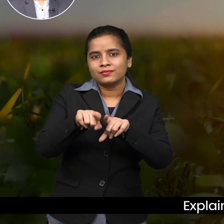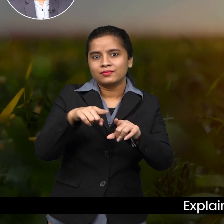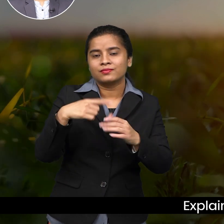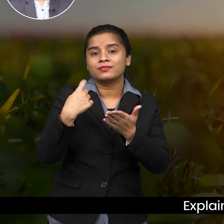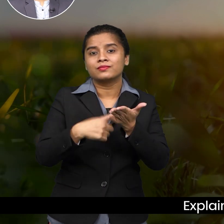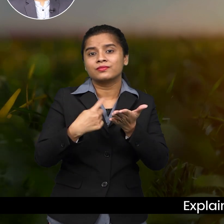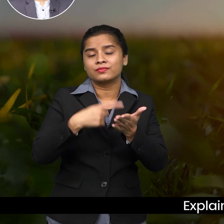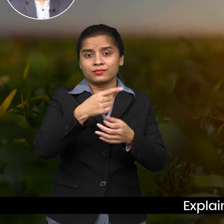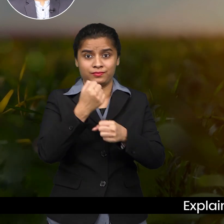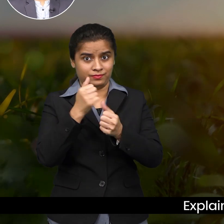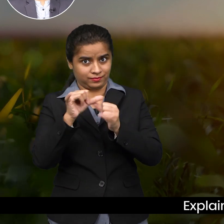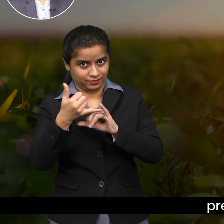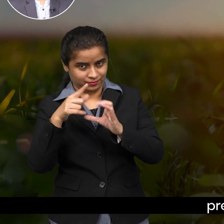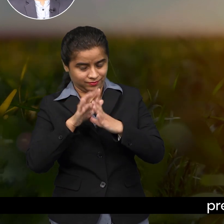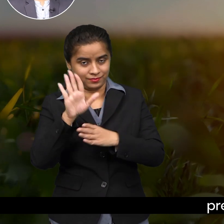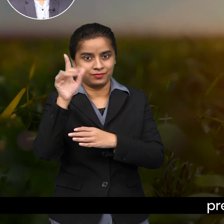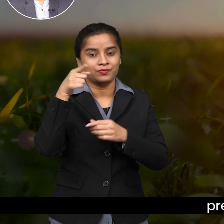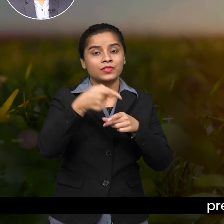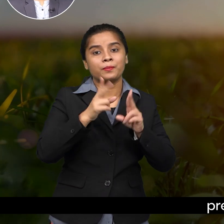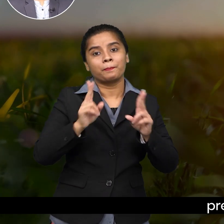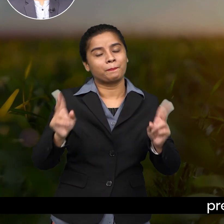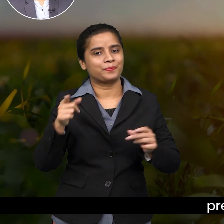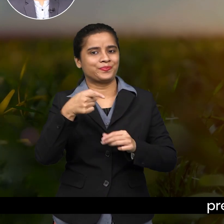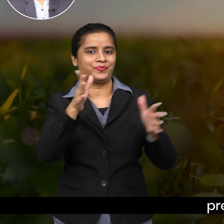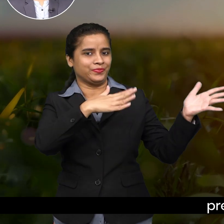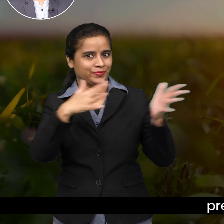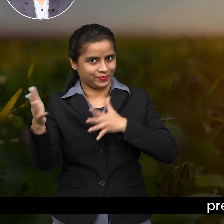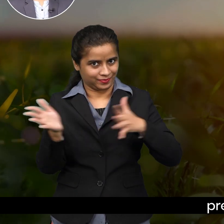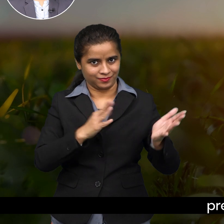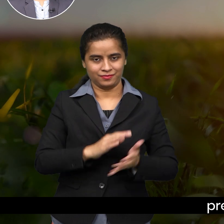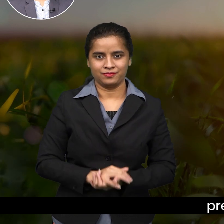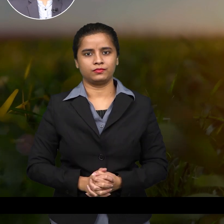Explain the role of gases present in the air.